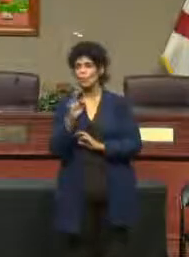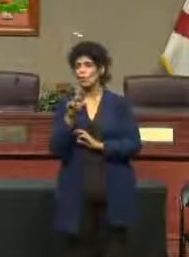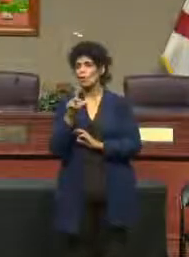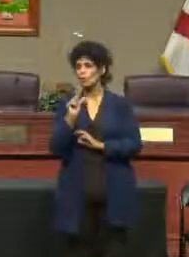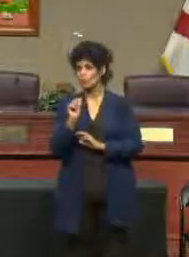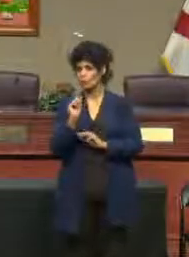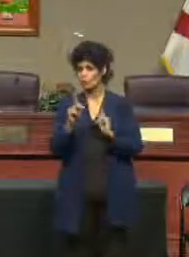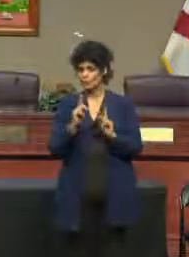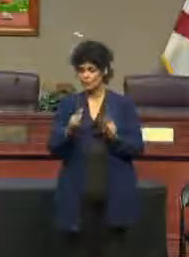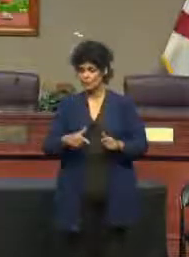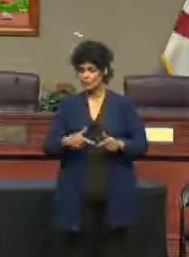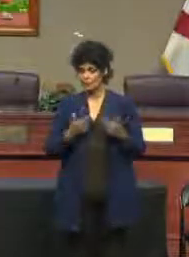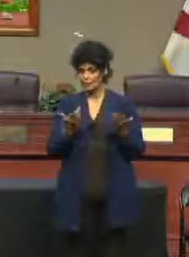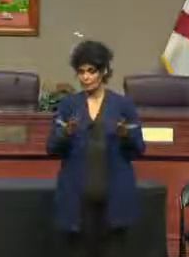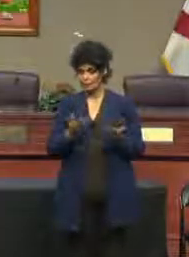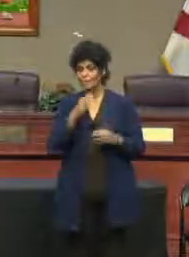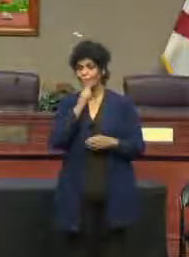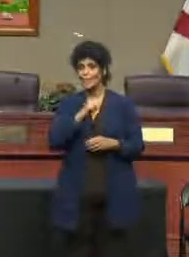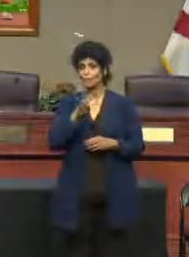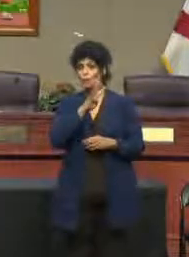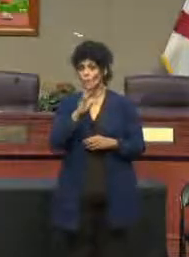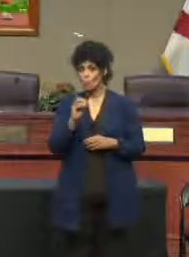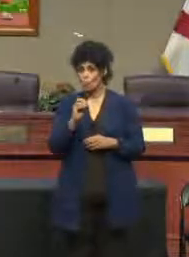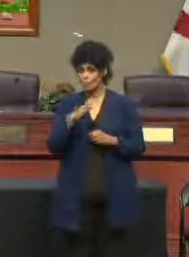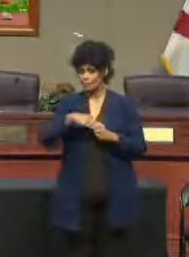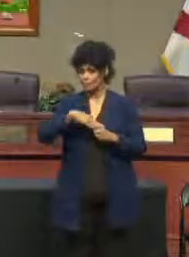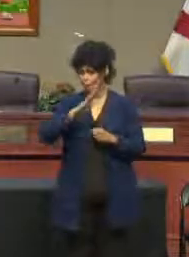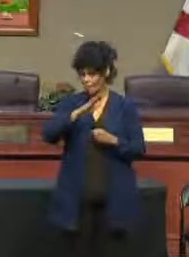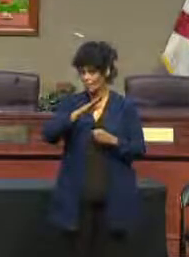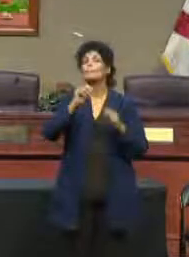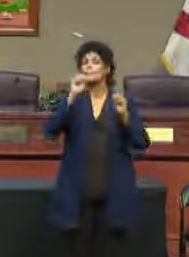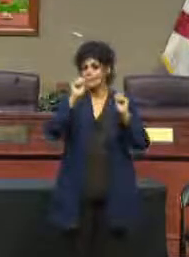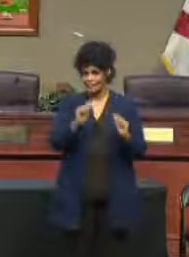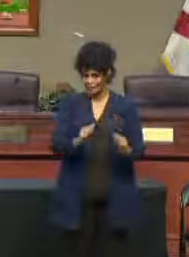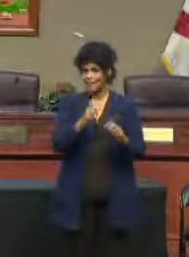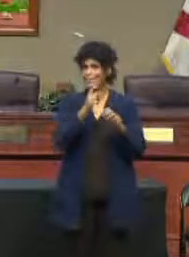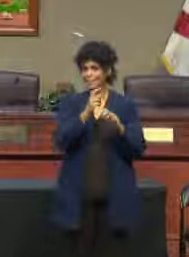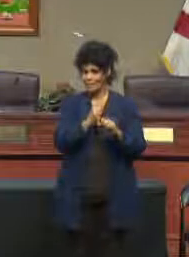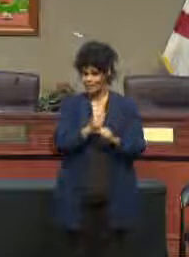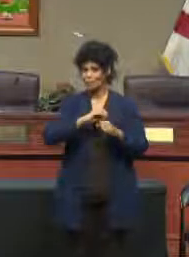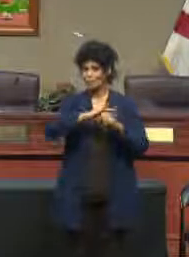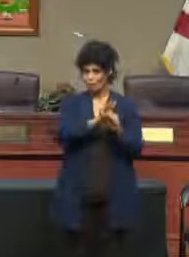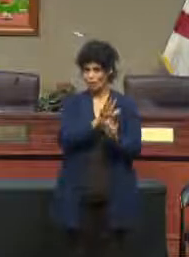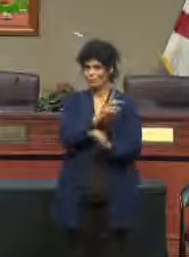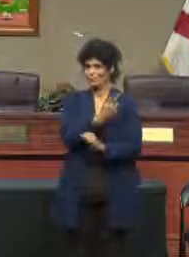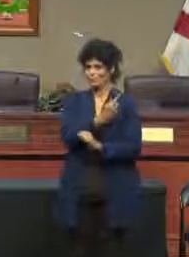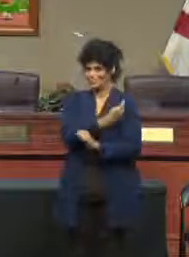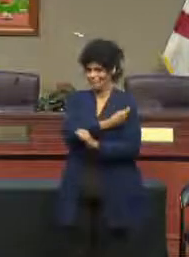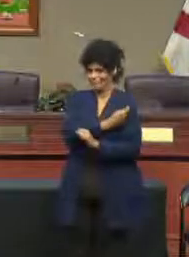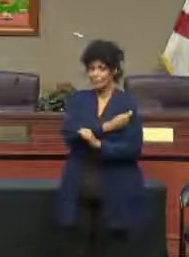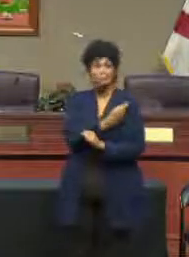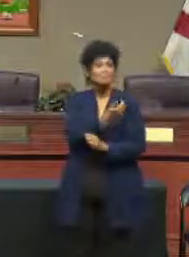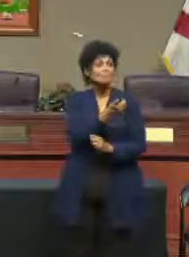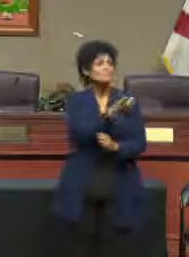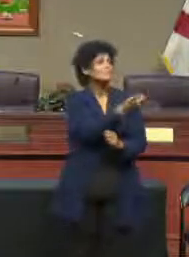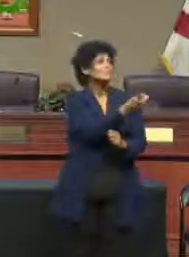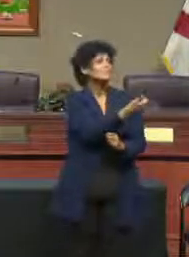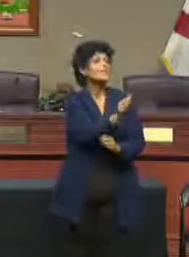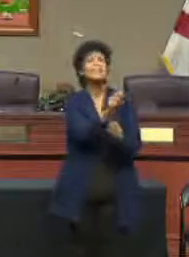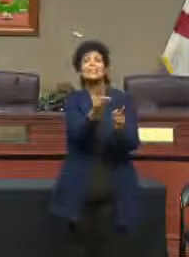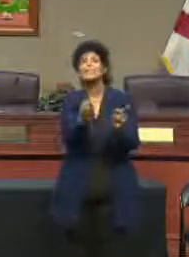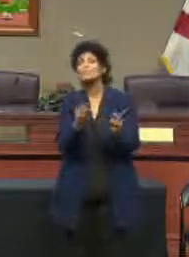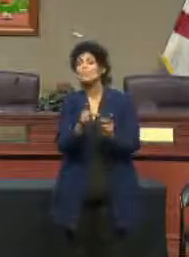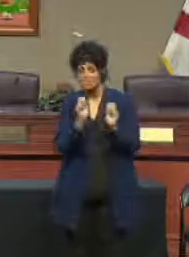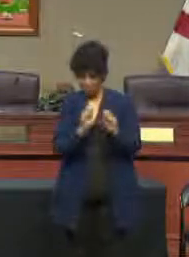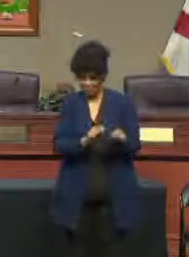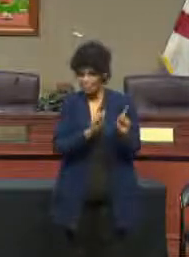40 and up are now eligible for the COVID vaccine at any vaccination site. This